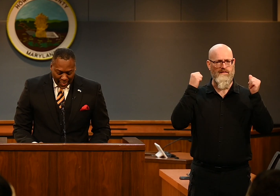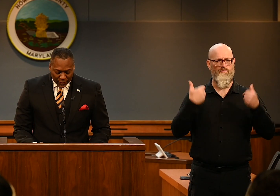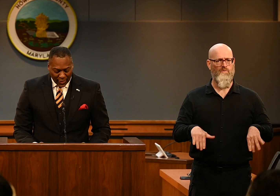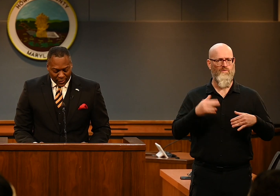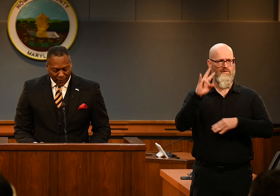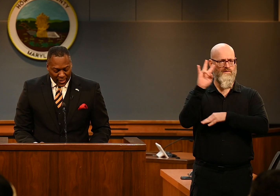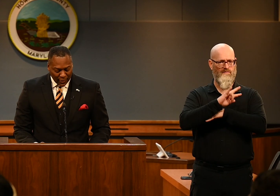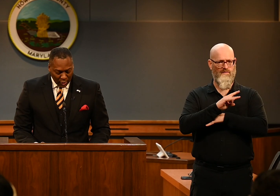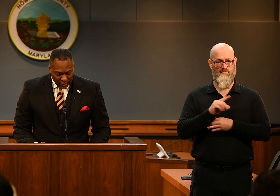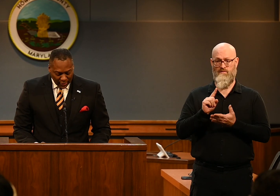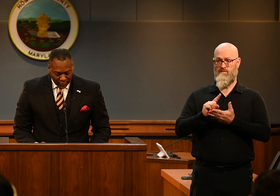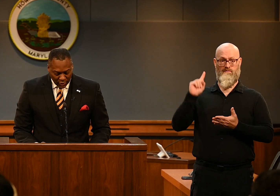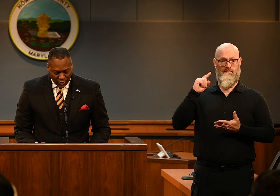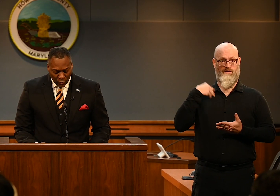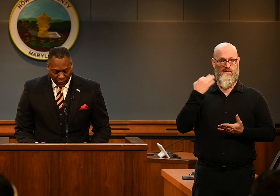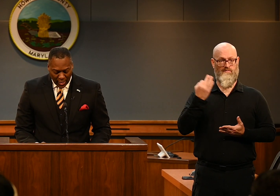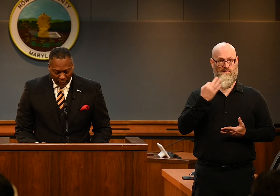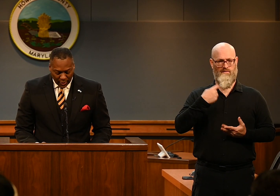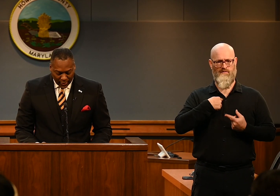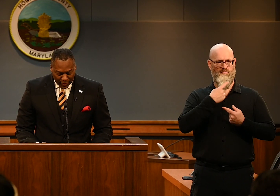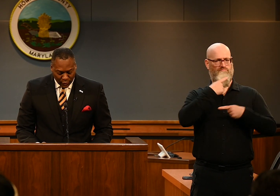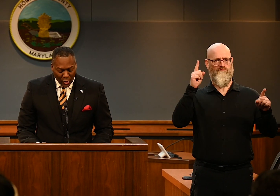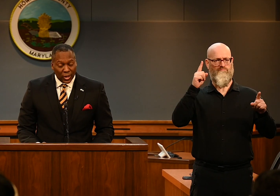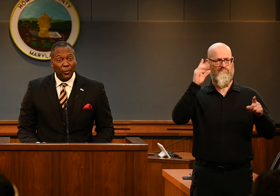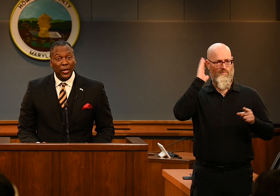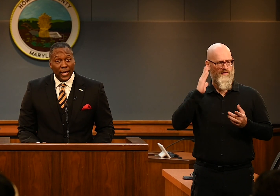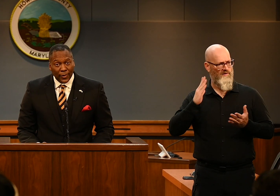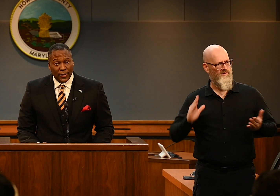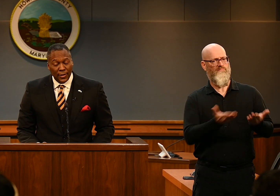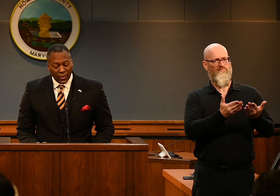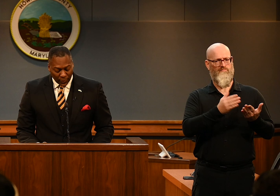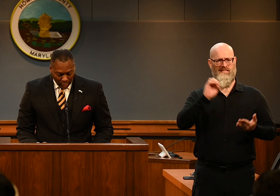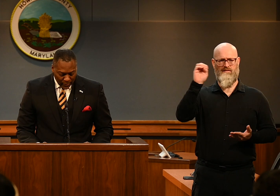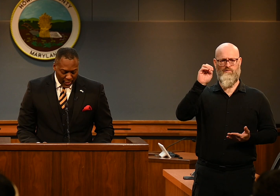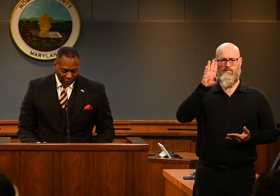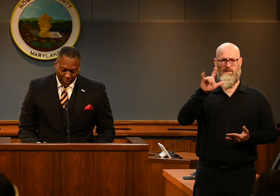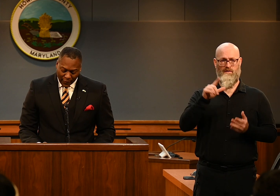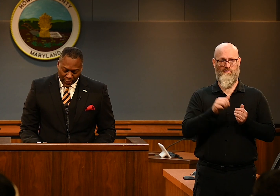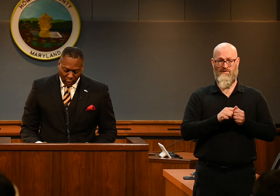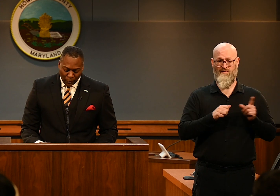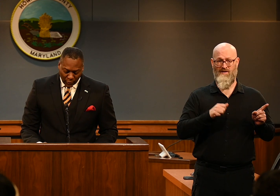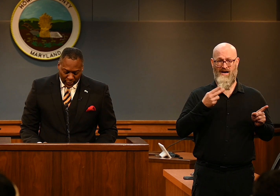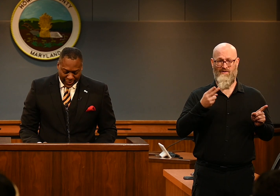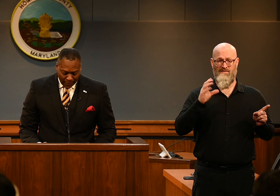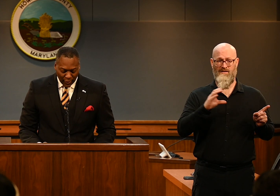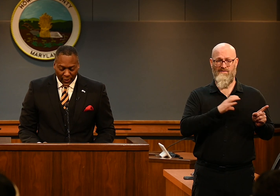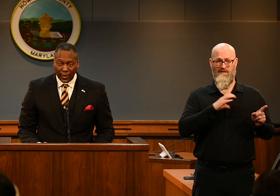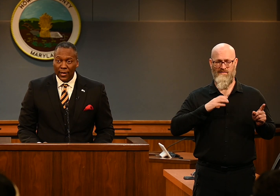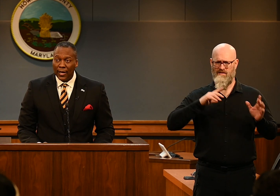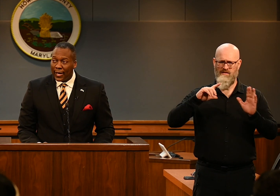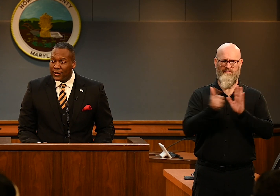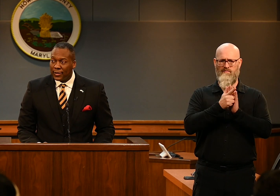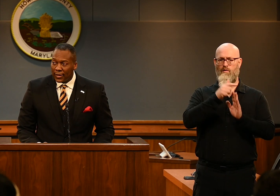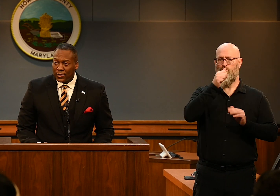I announced that I was submitting emergency legislation with our Howard County Council to prohibit the permitting of privately owned buildings